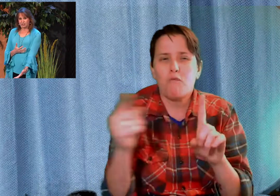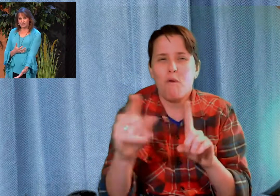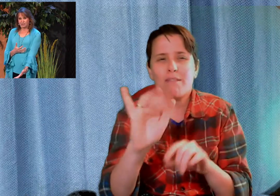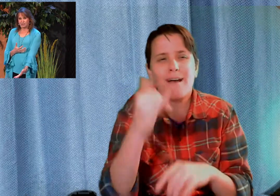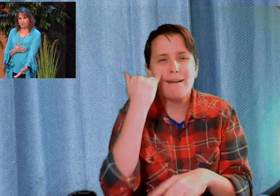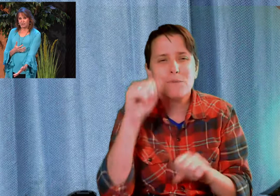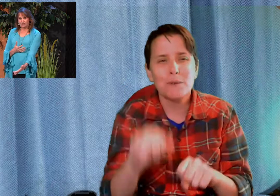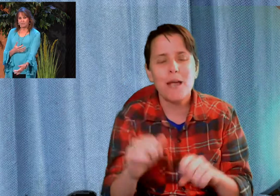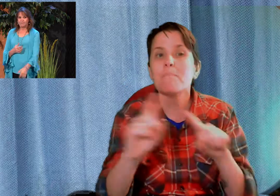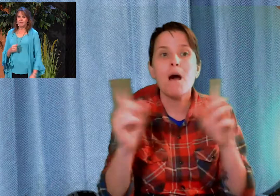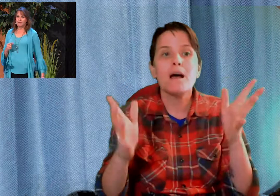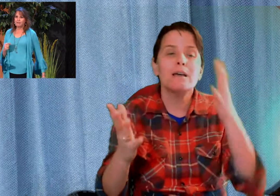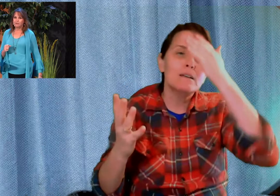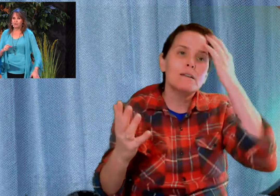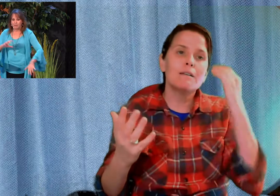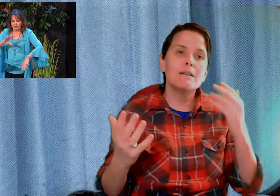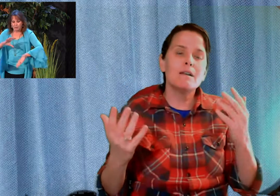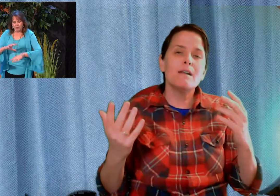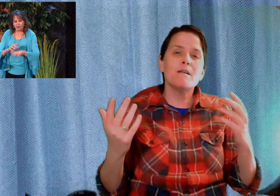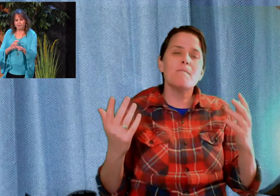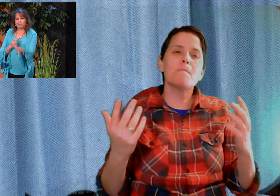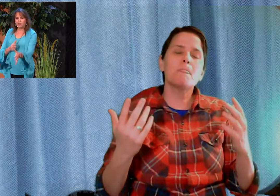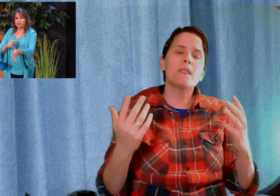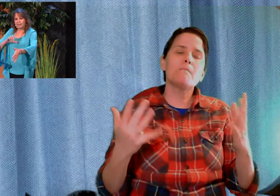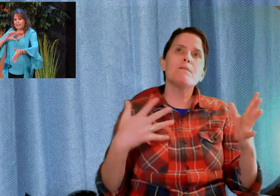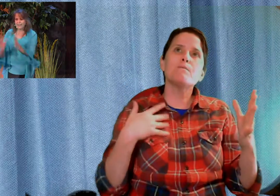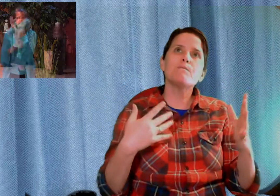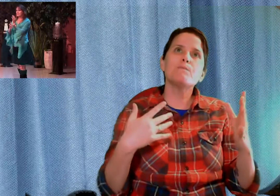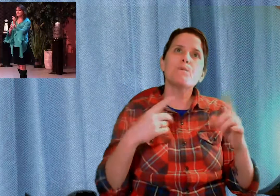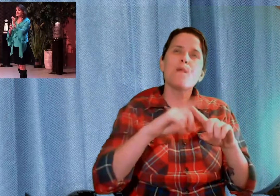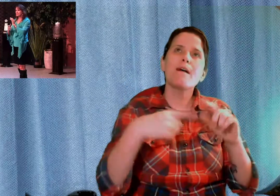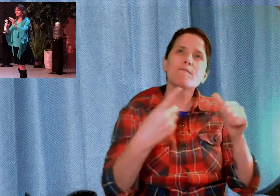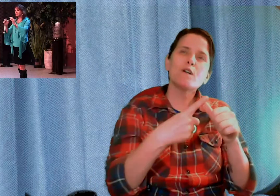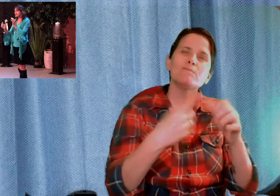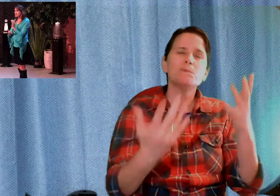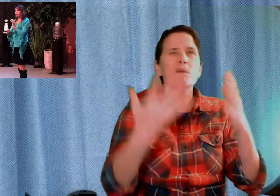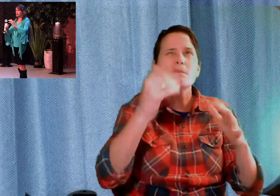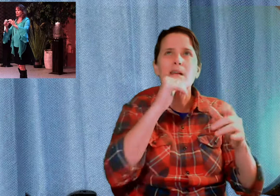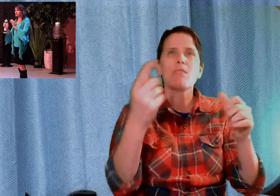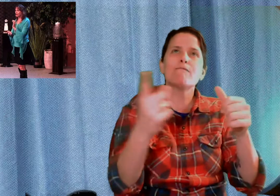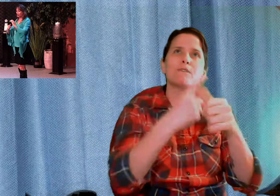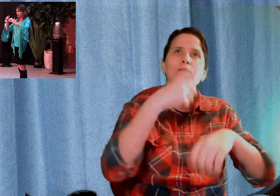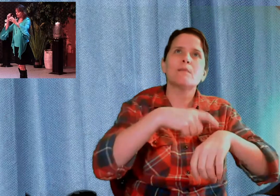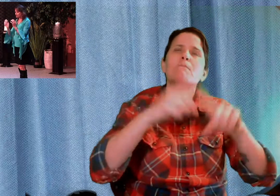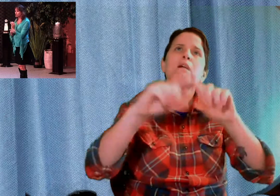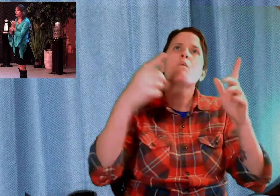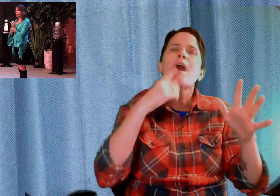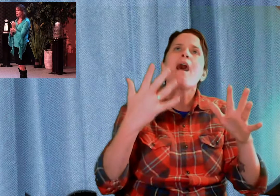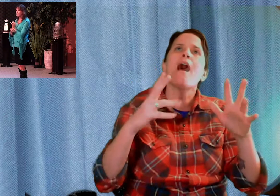first, maybe not the first time, but when I first had this stumble, this fall,